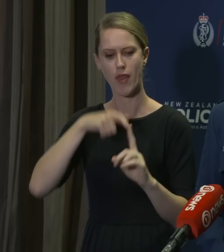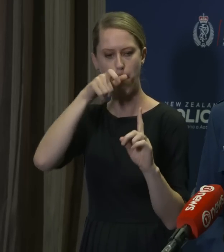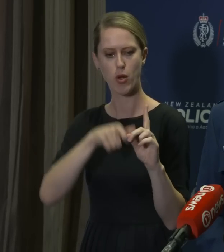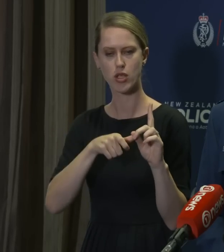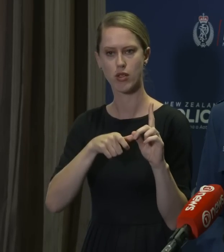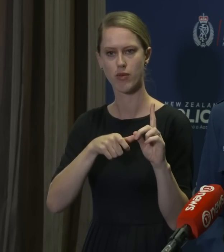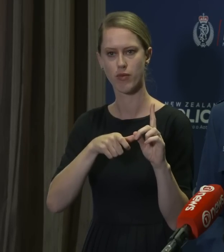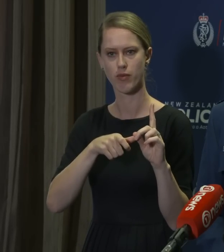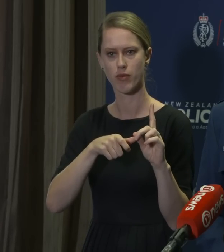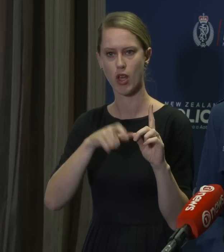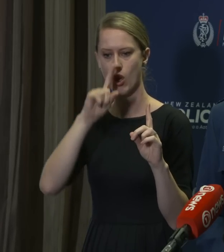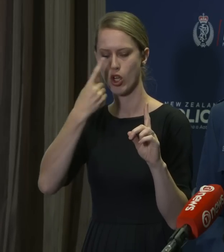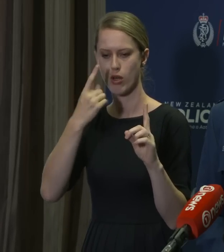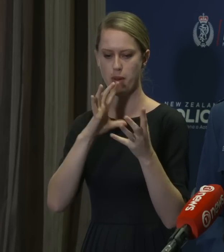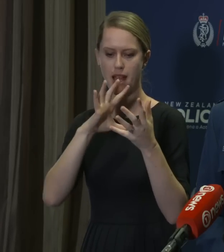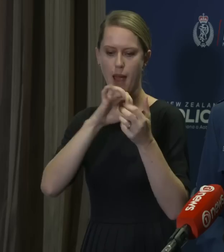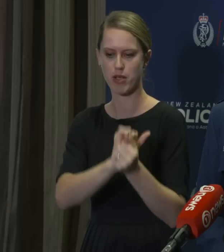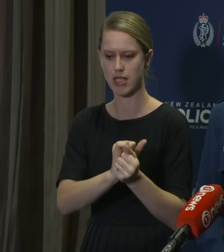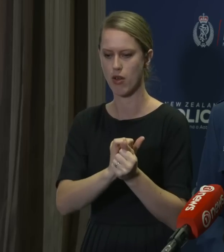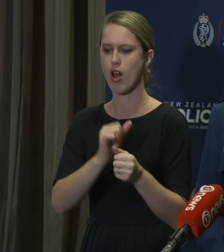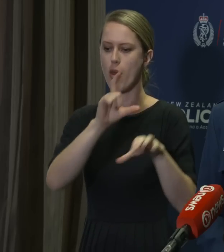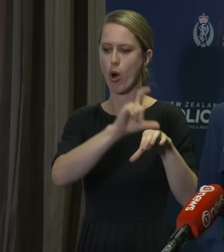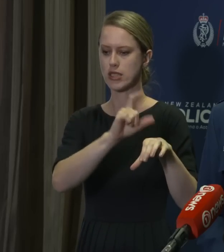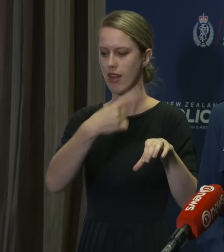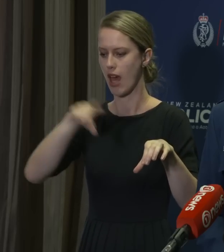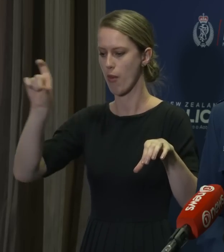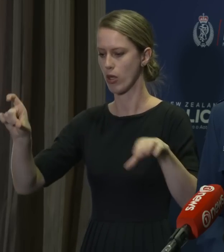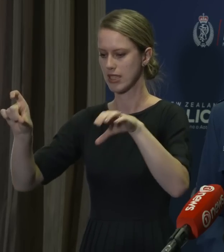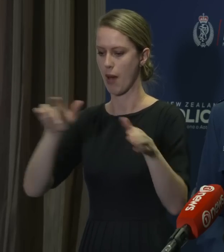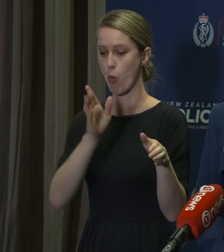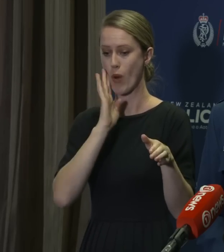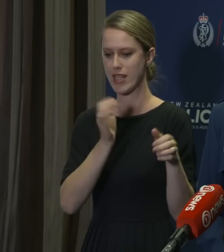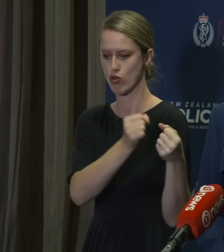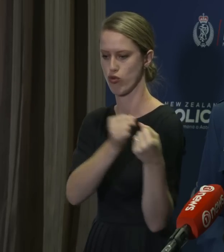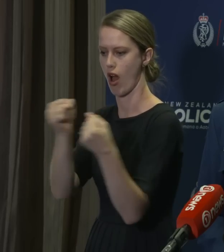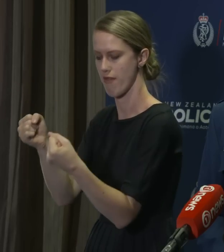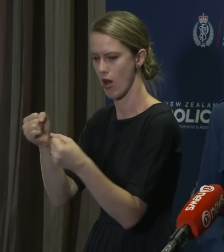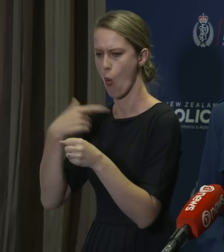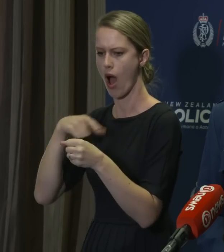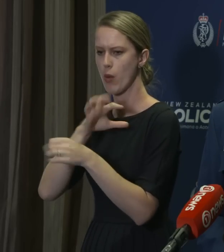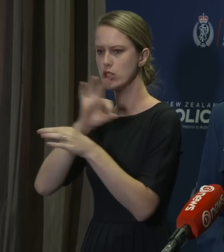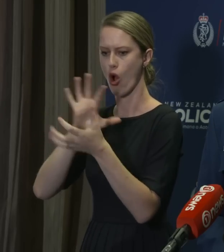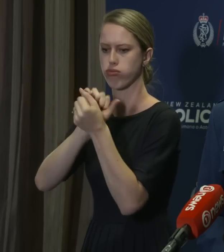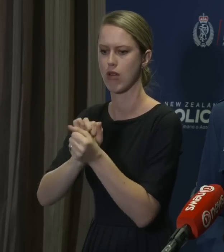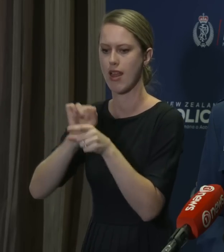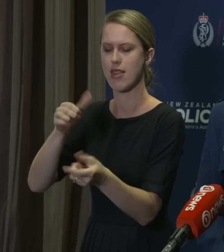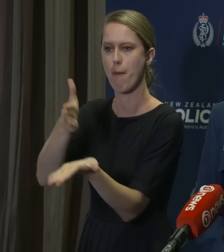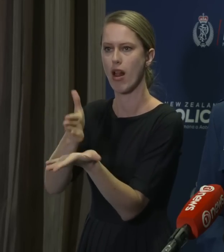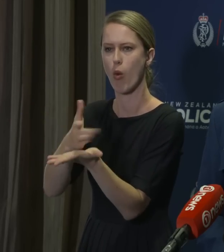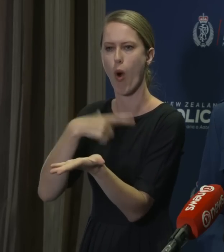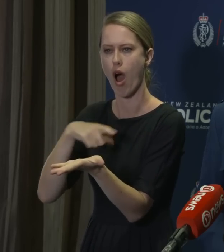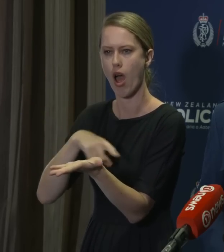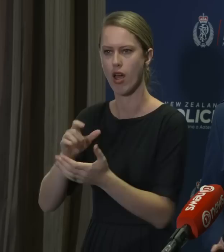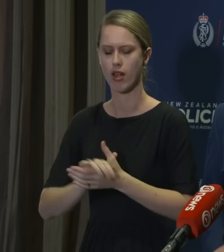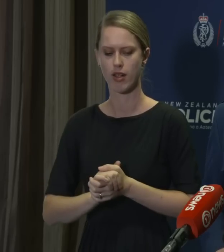wasn't able to be apprehended between the two mosques. Can you provide any information on why that wasn't able to happen? I